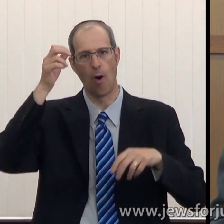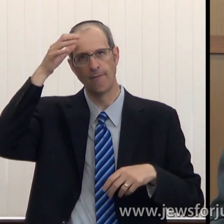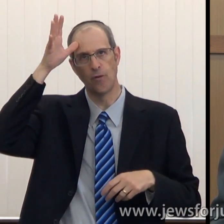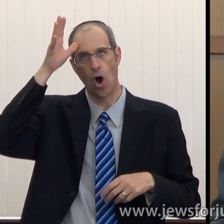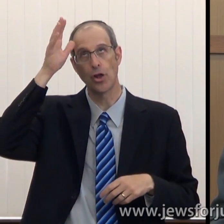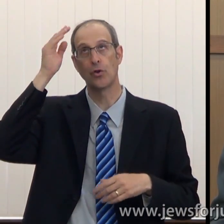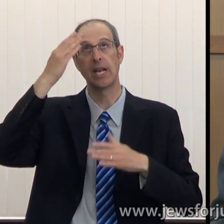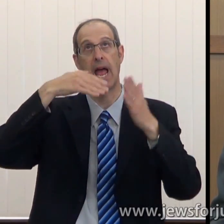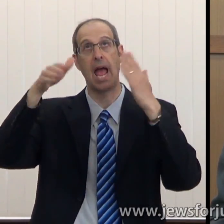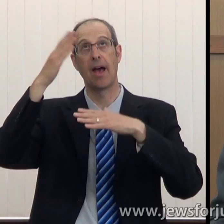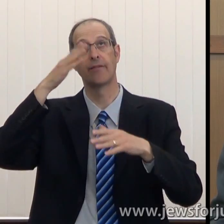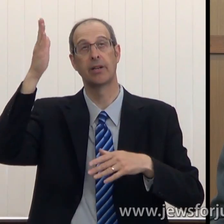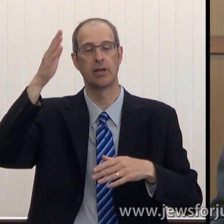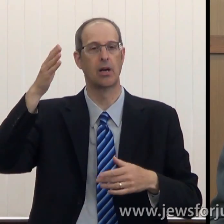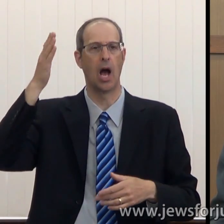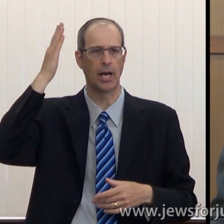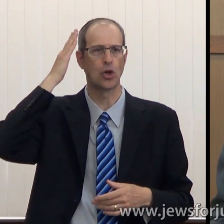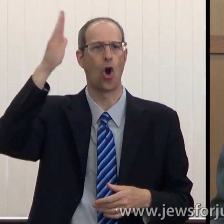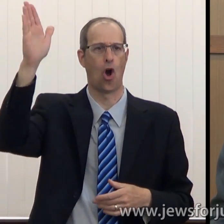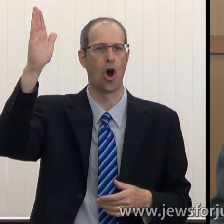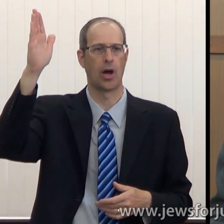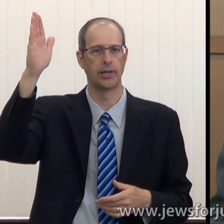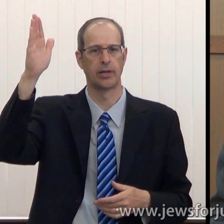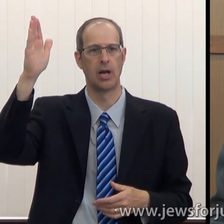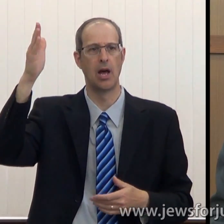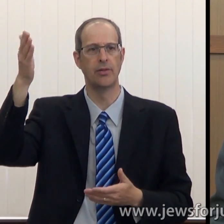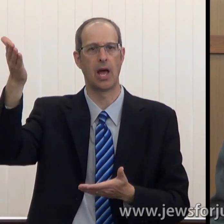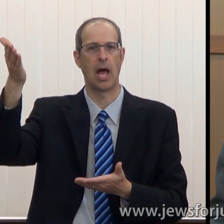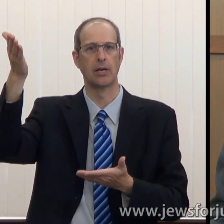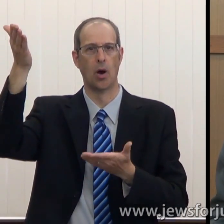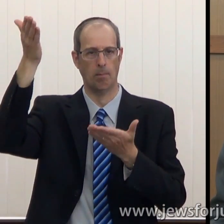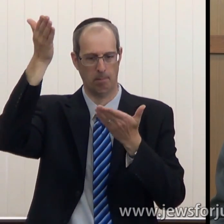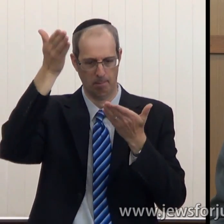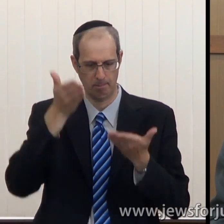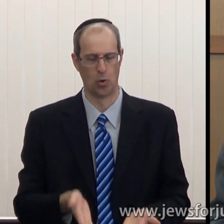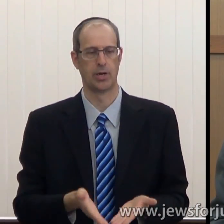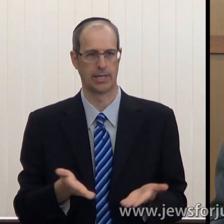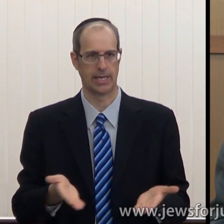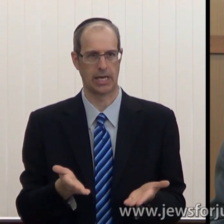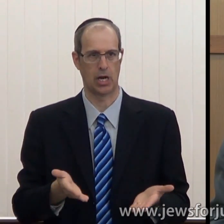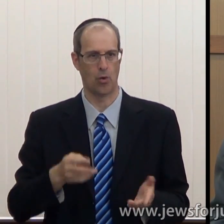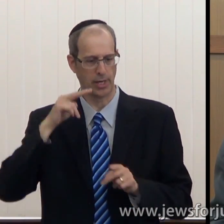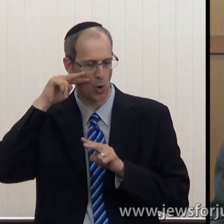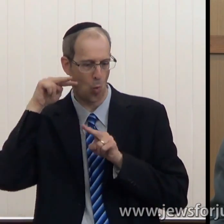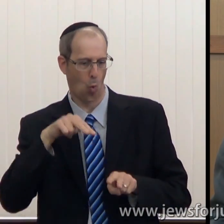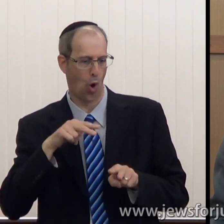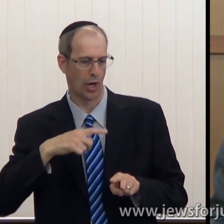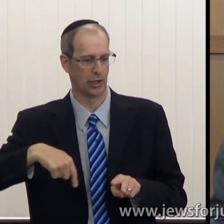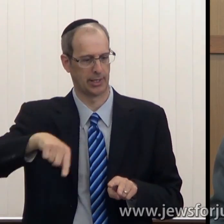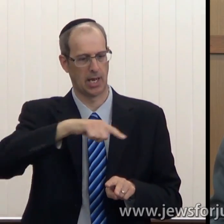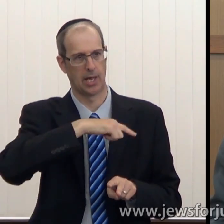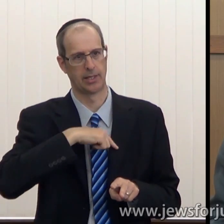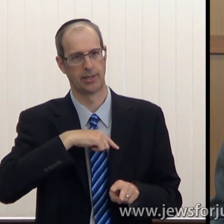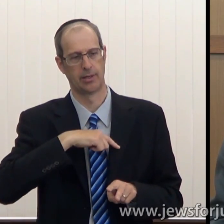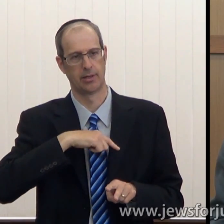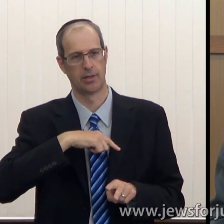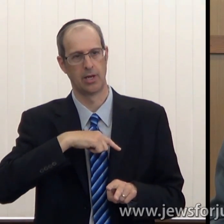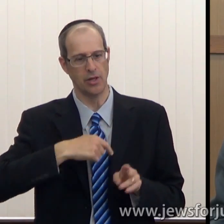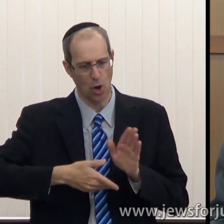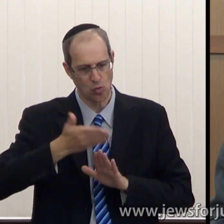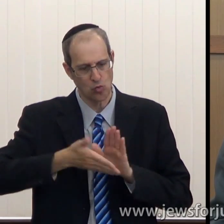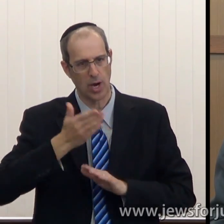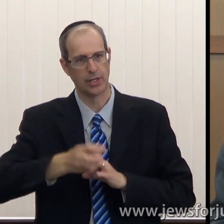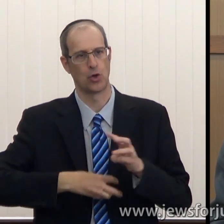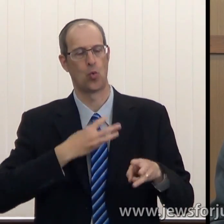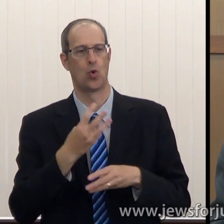We have a God that put us here, that is watching over us, that runs the